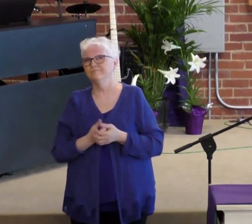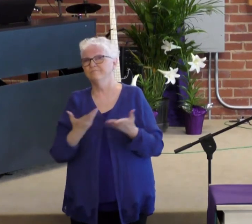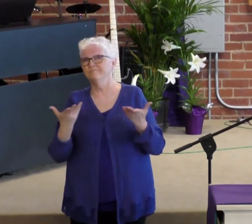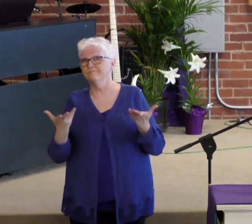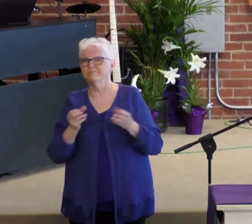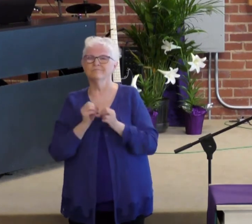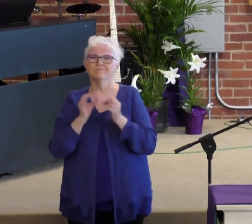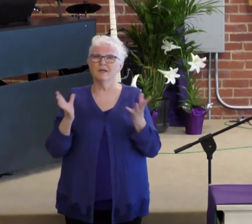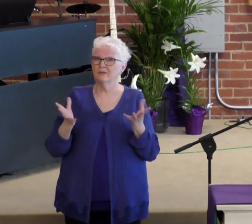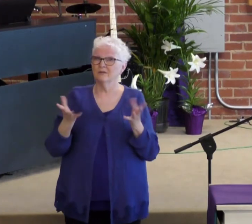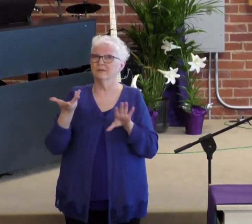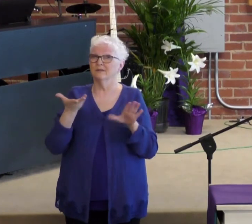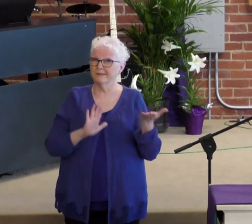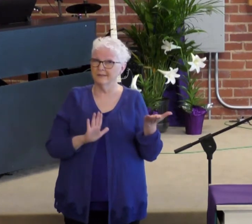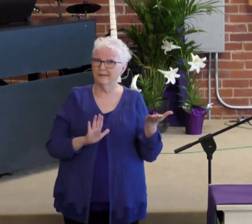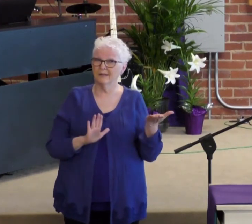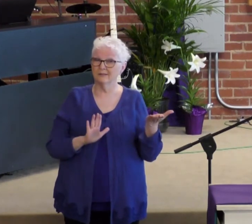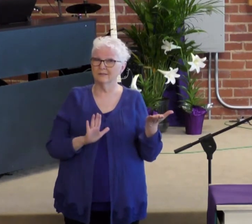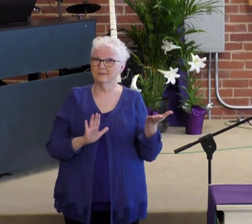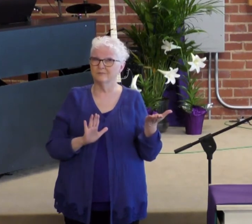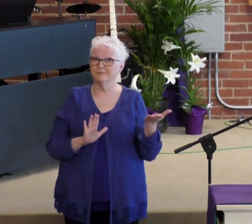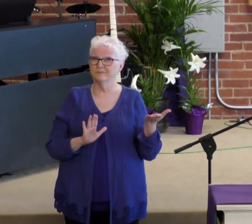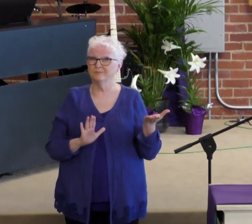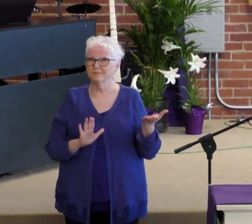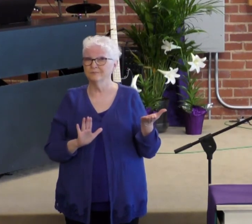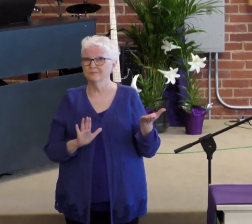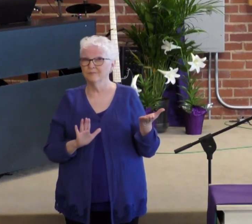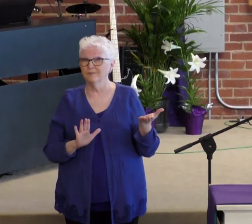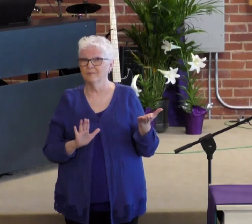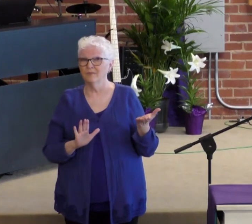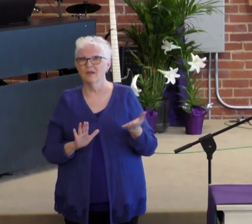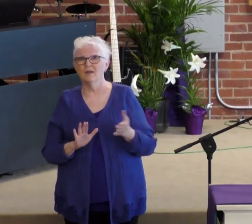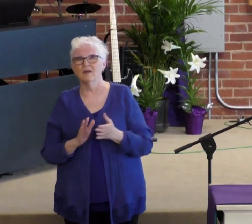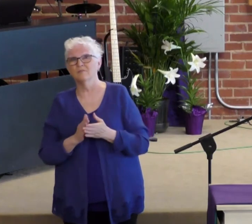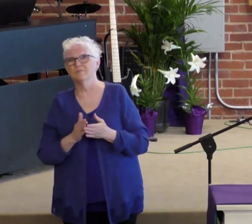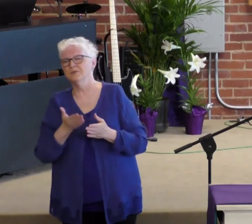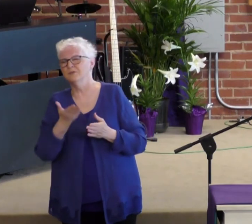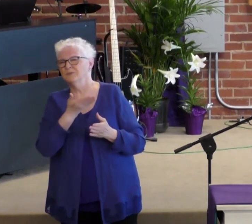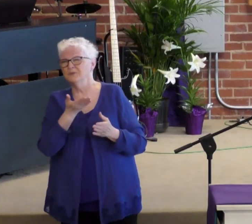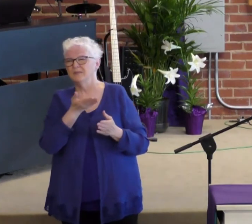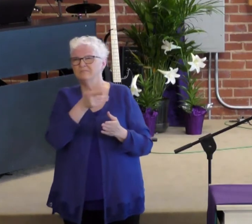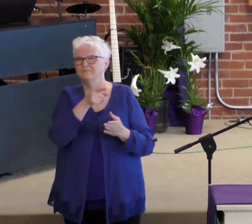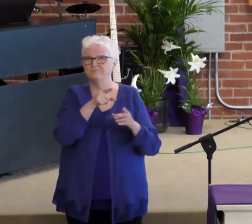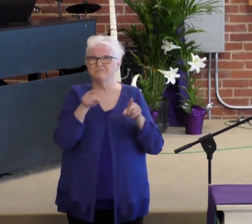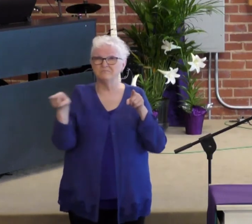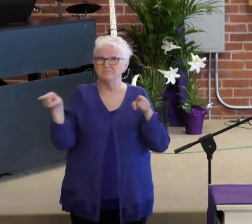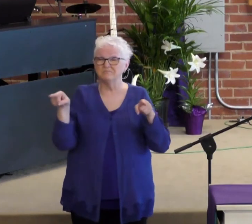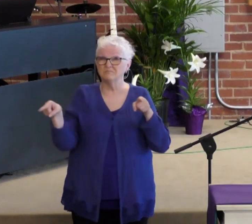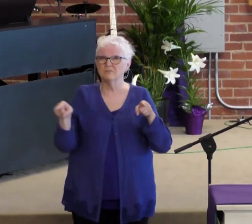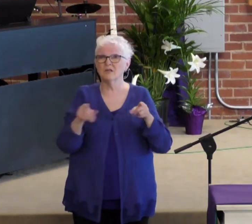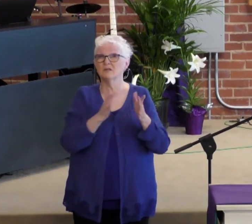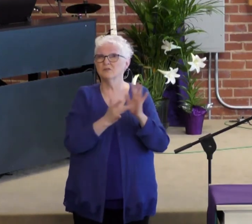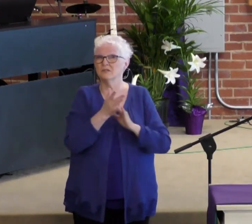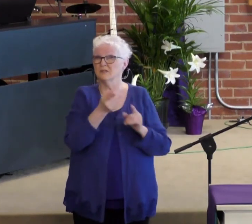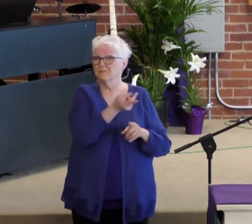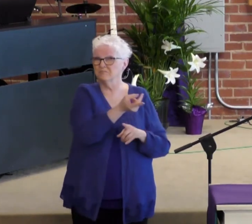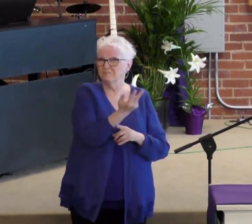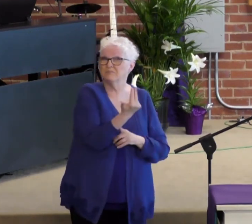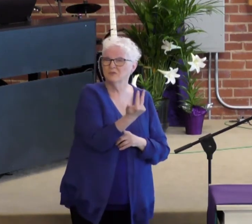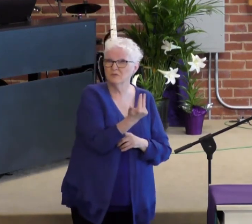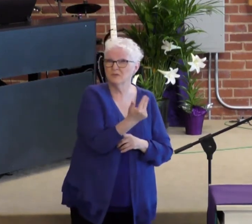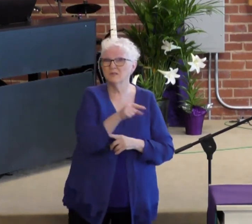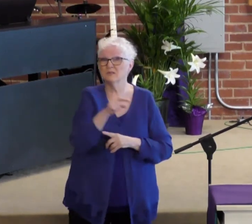time that Jesus was 13 to 30 or so. because his earthly